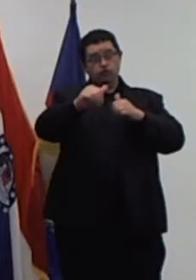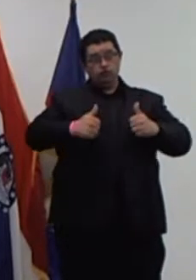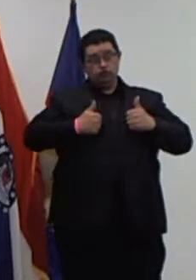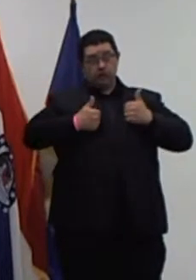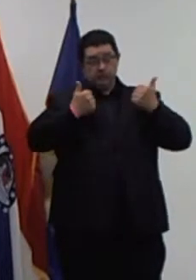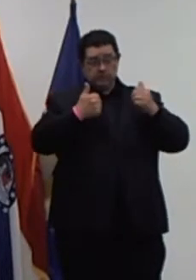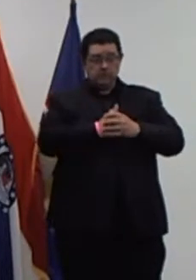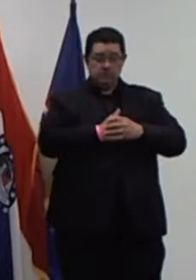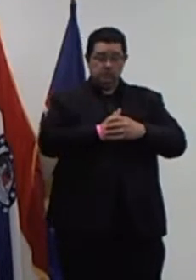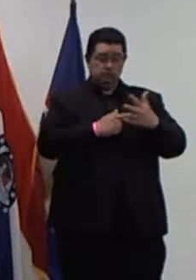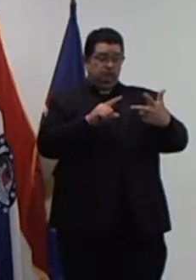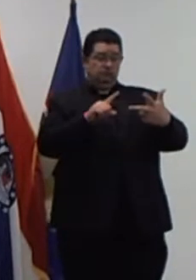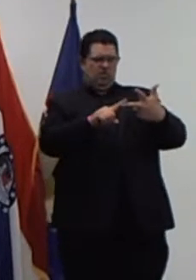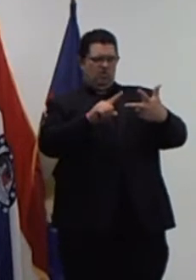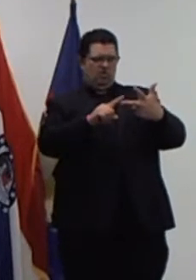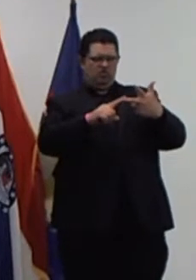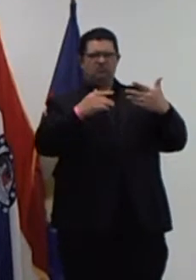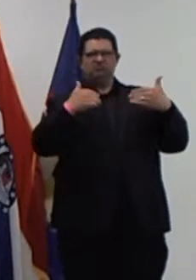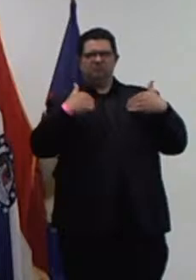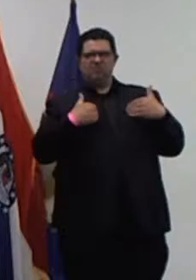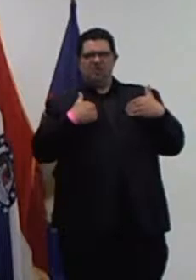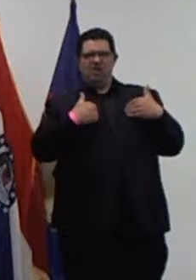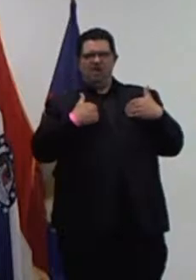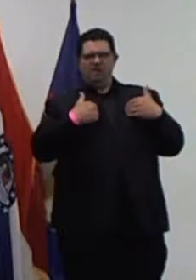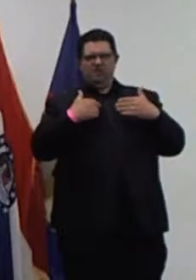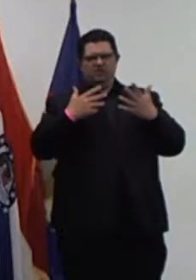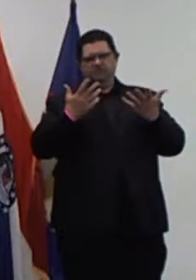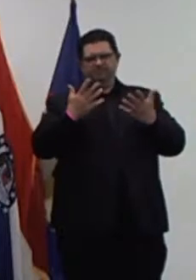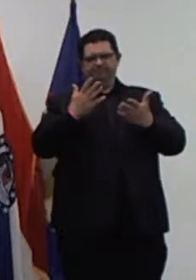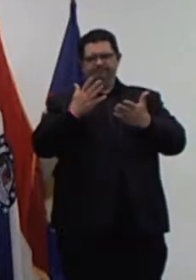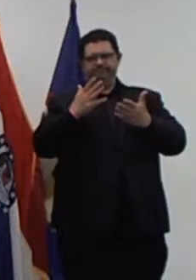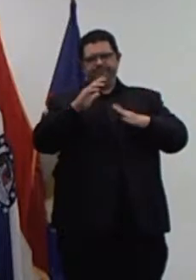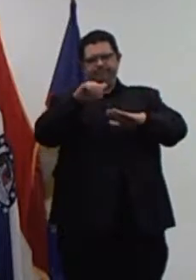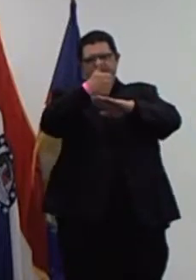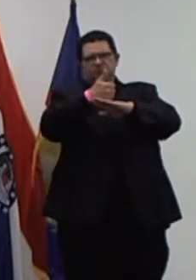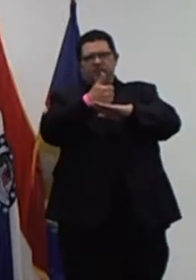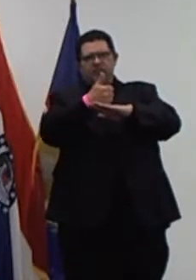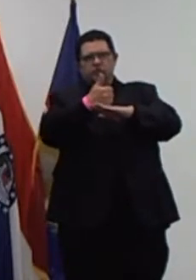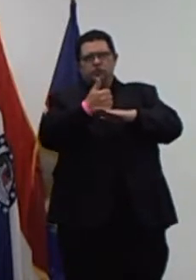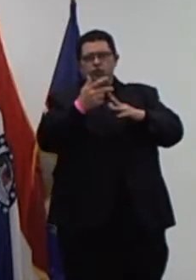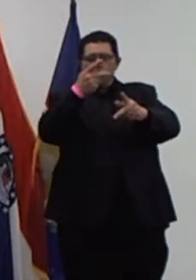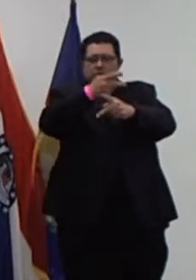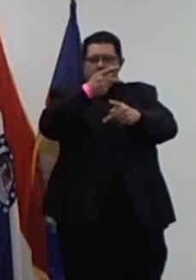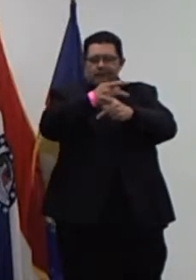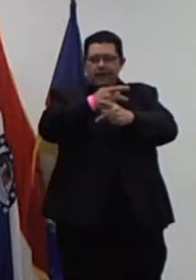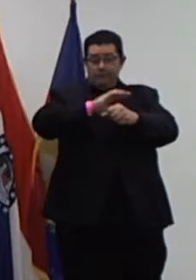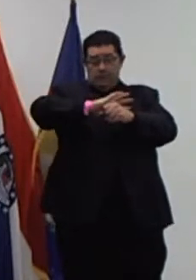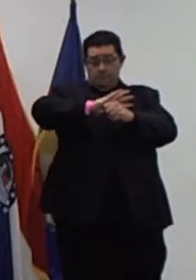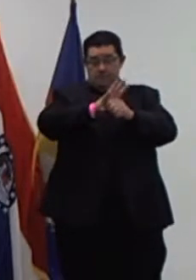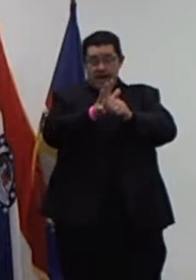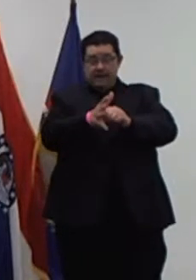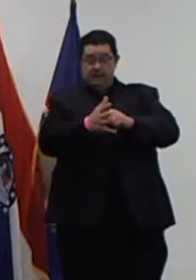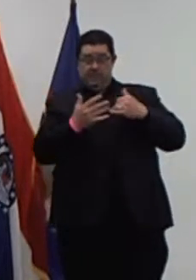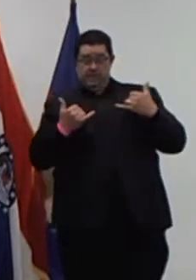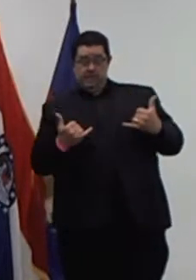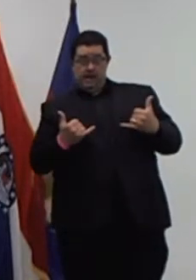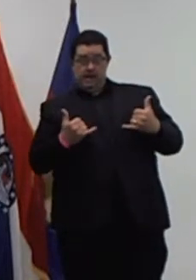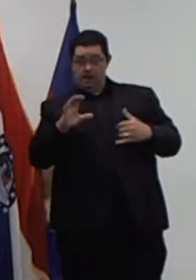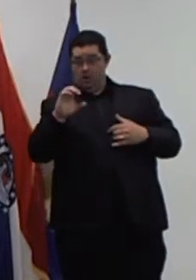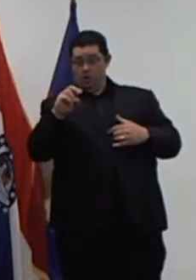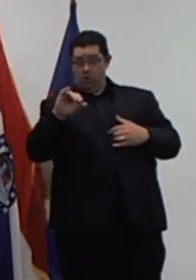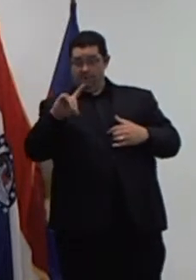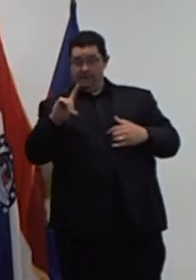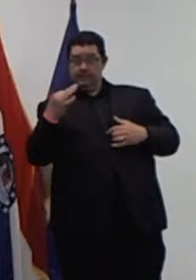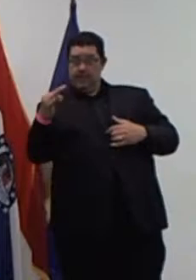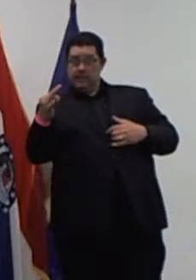the provisions would all have a sunset provision at the end of the cycle. So it takes care of the pandemic that we're in as far as COVID-19. So I